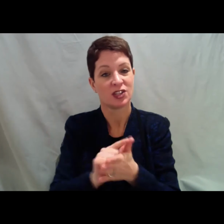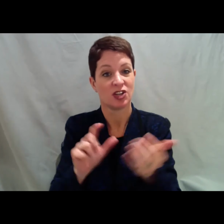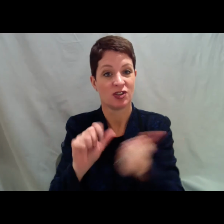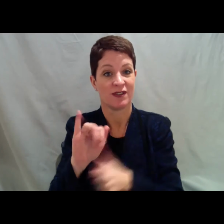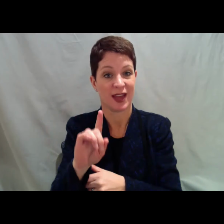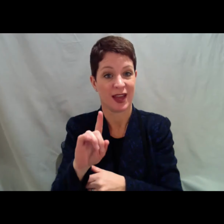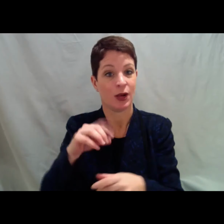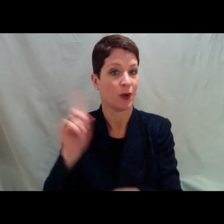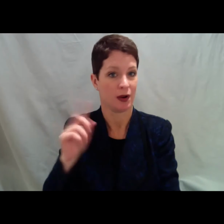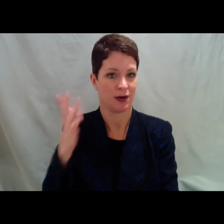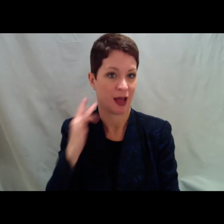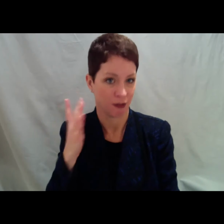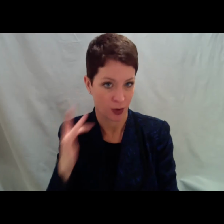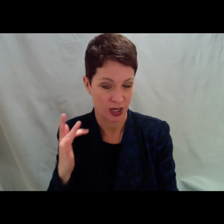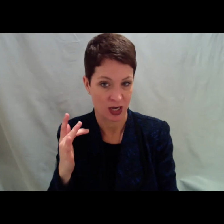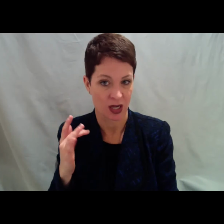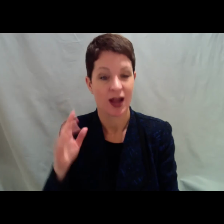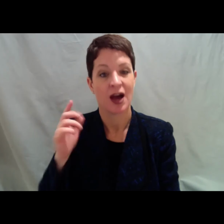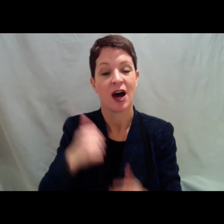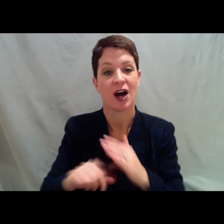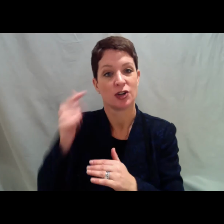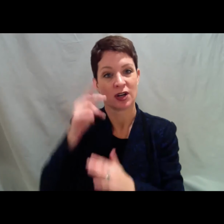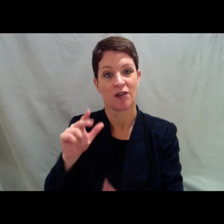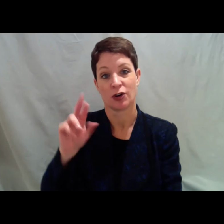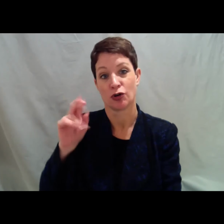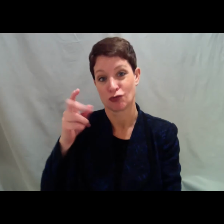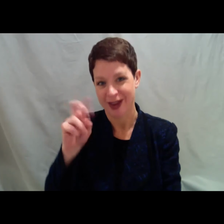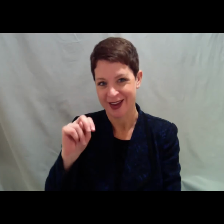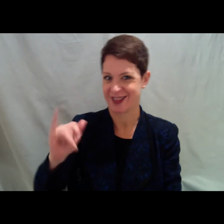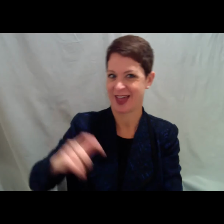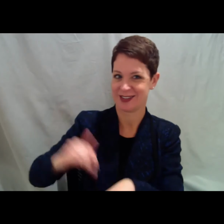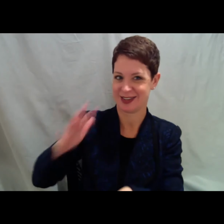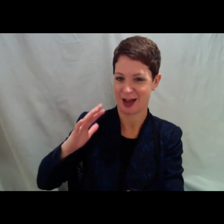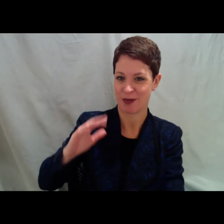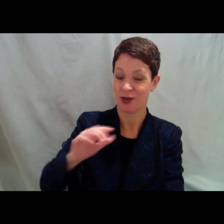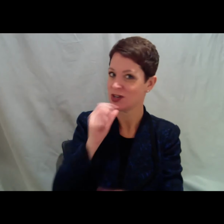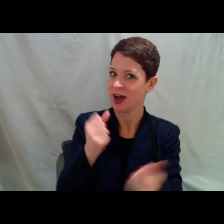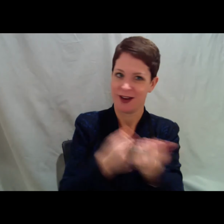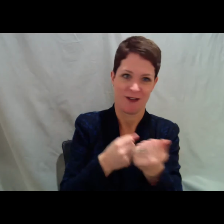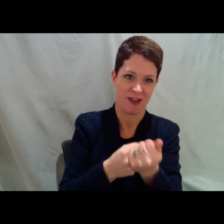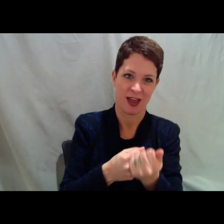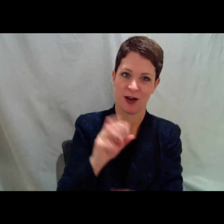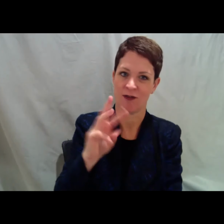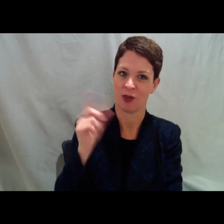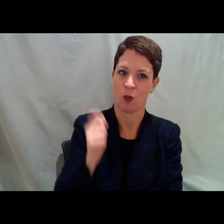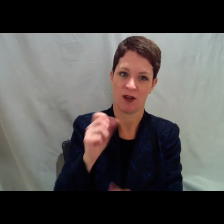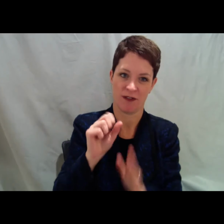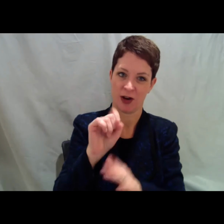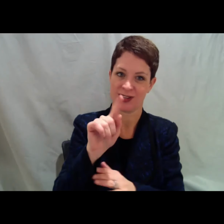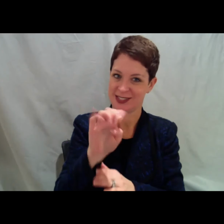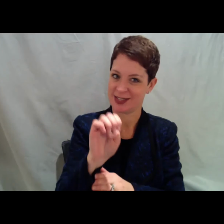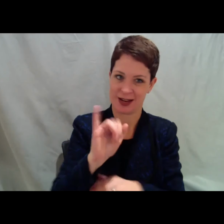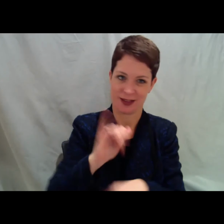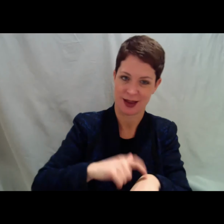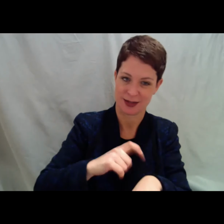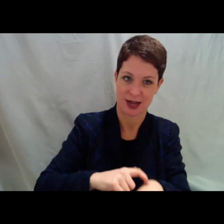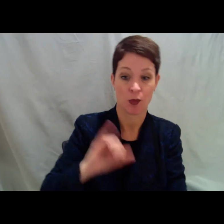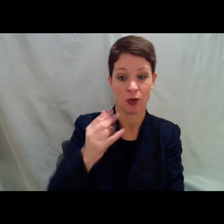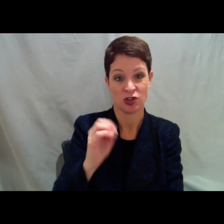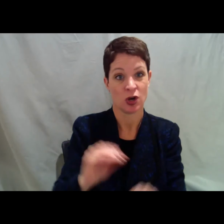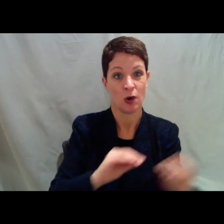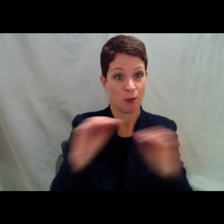in California under then Governor Ronald Reagan, who of course is no fan of the welfare state at that time. So when Joe moved to